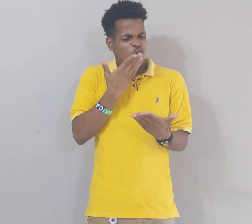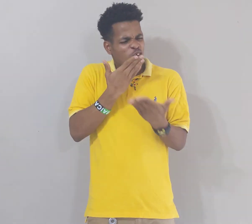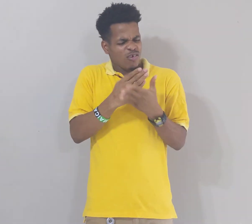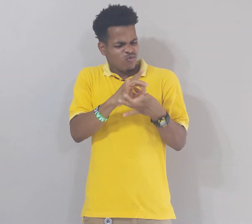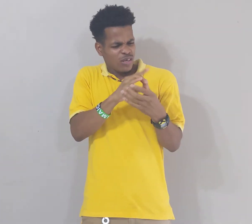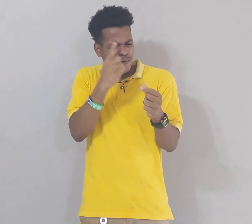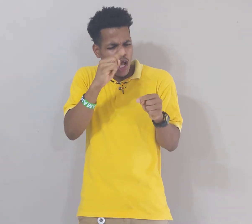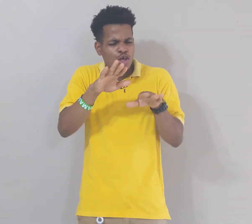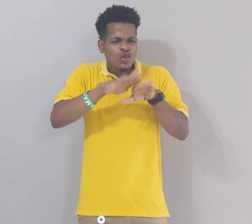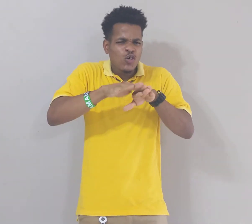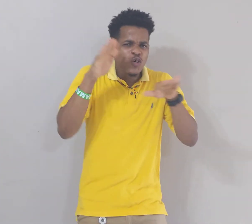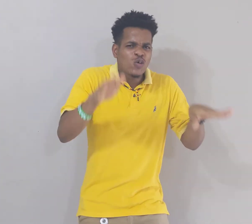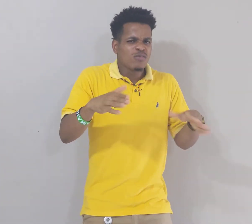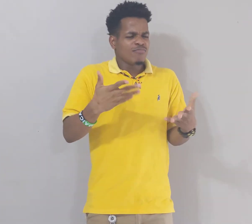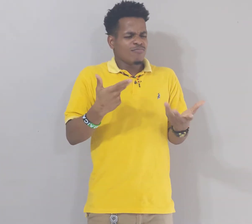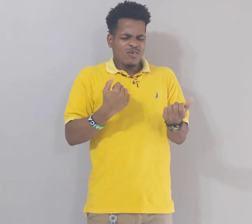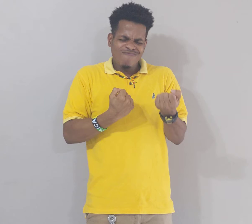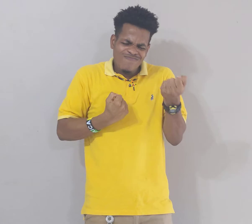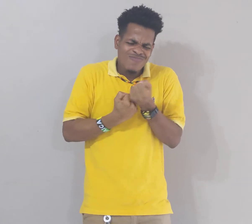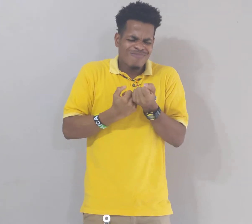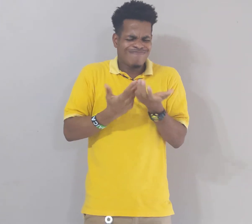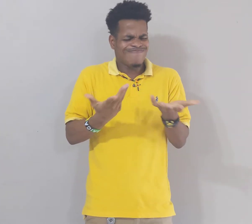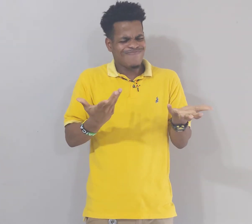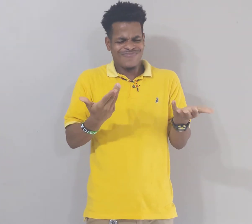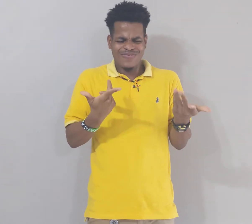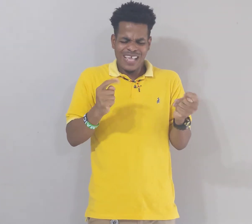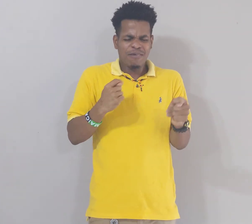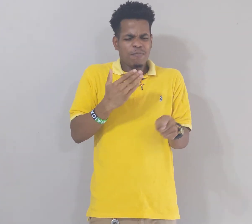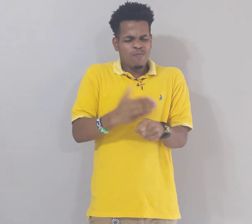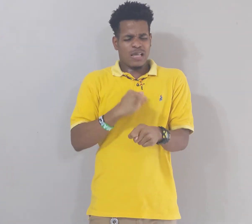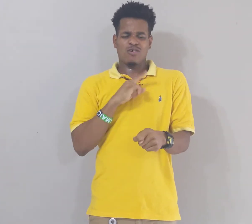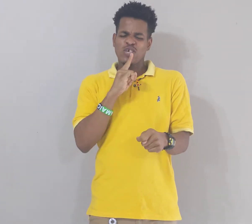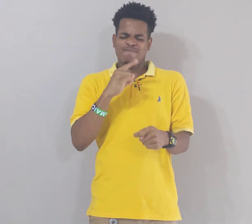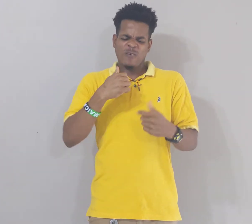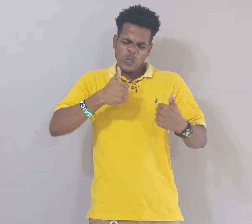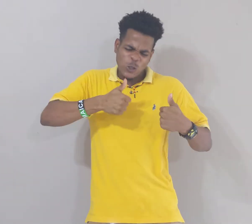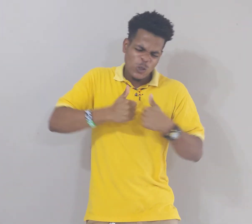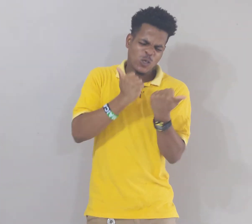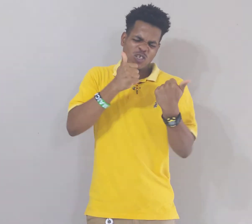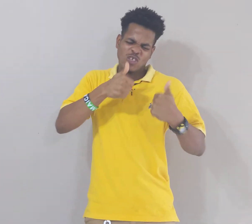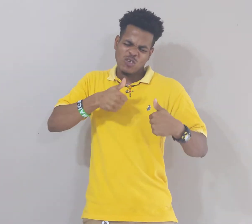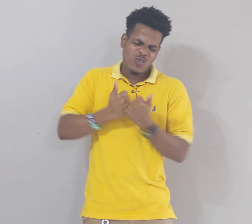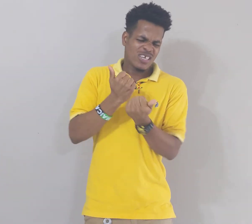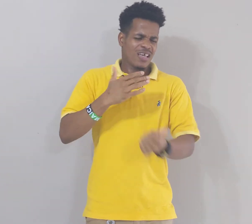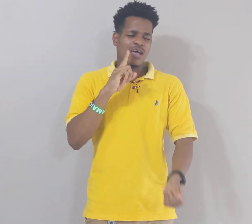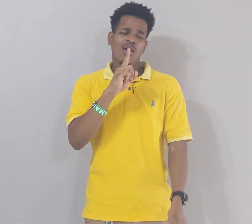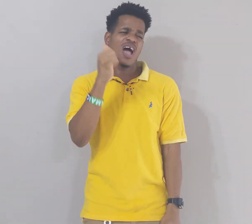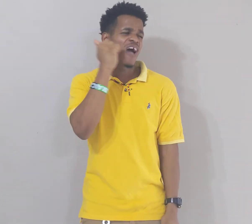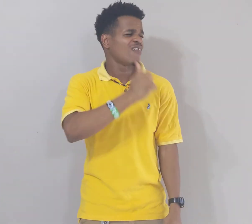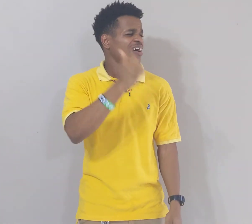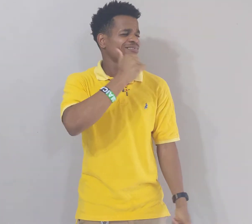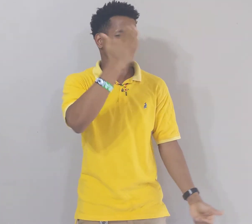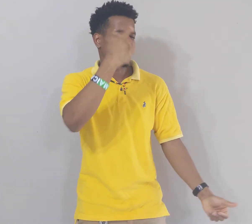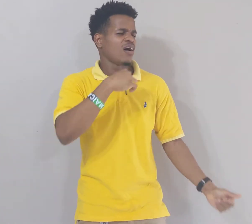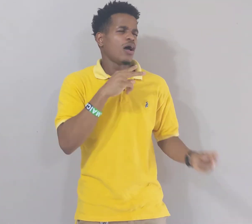I want to learn how to have a better relationship with my wife and my kids and know how to support them. There's been